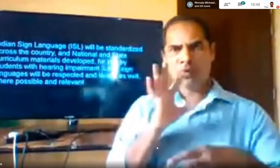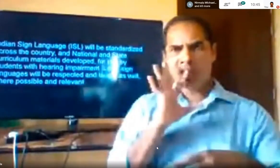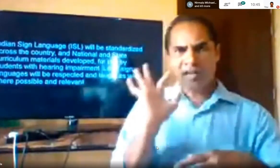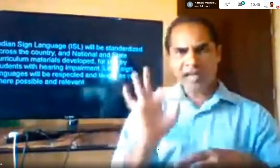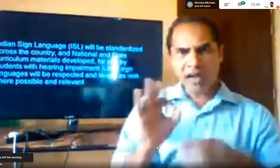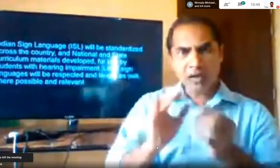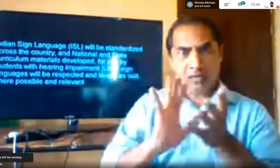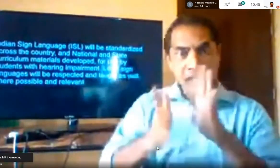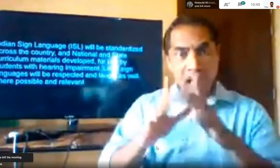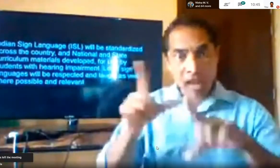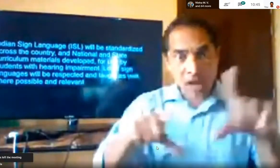So NEP.